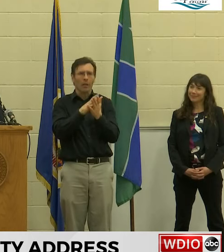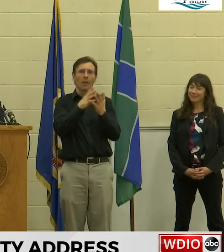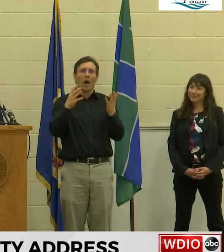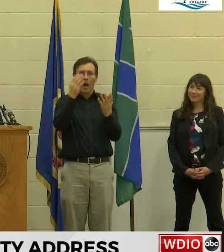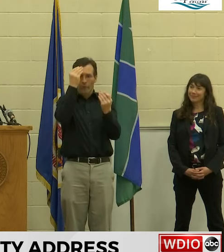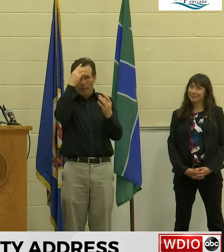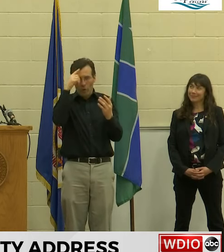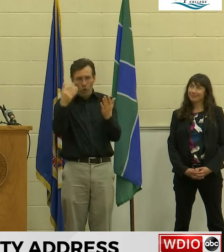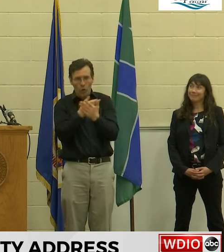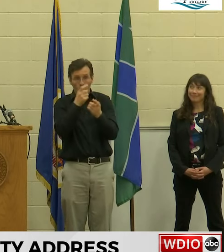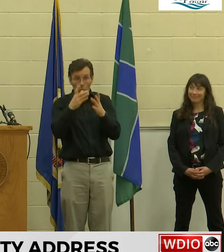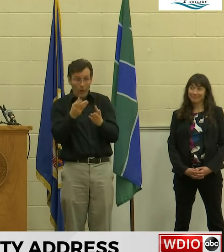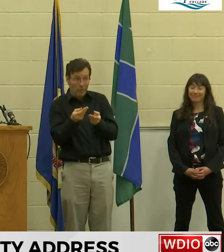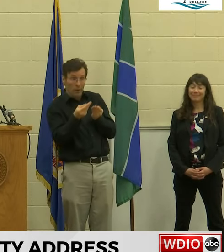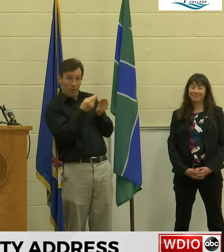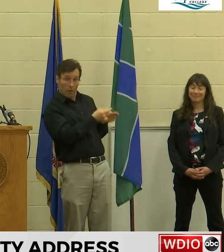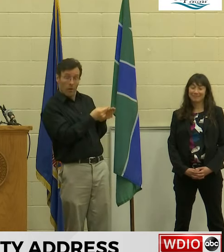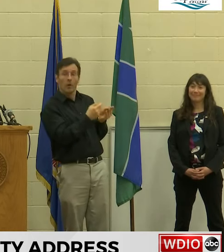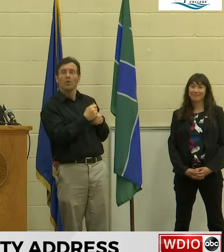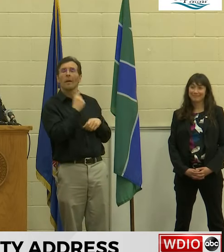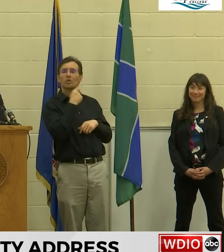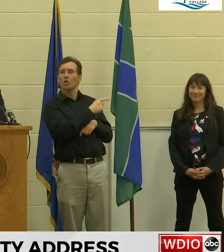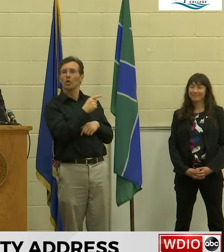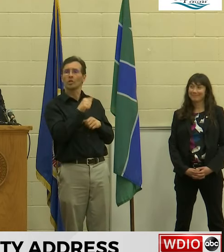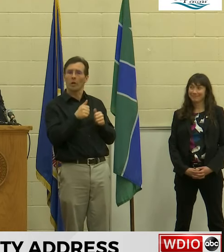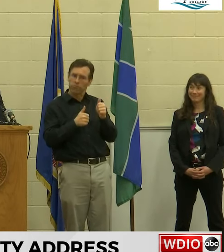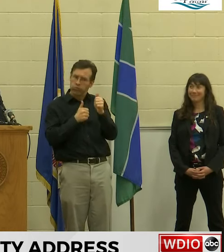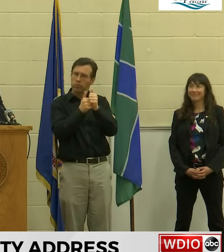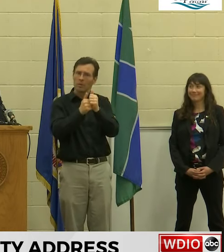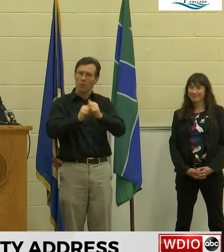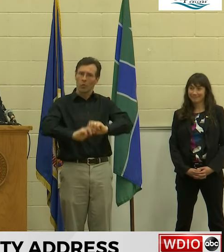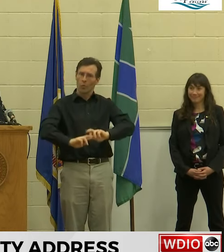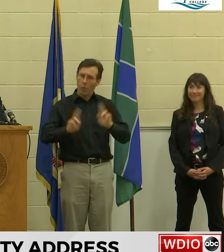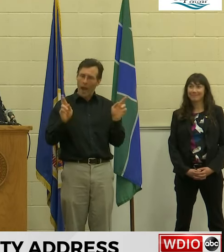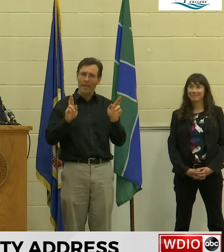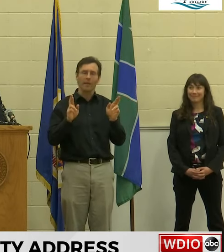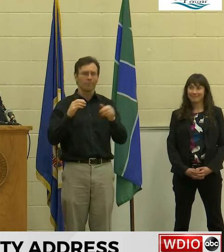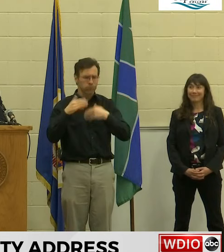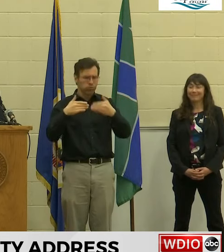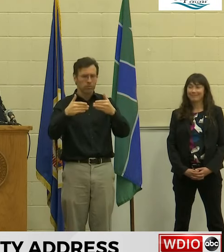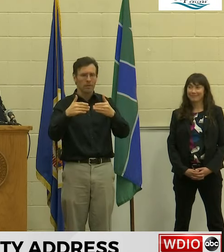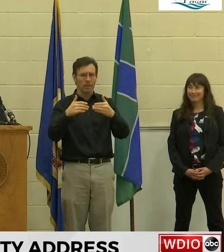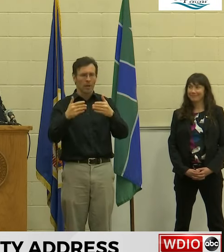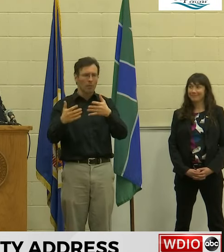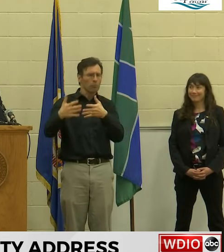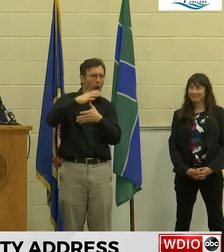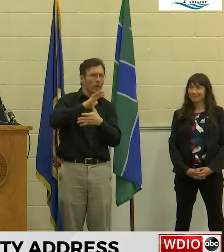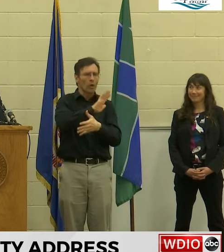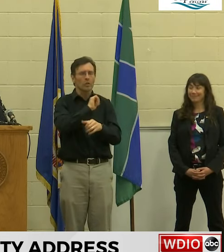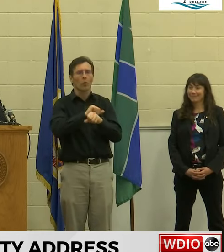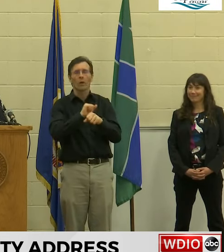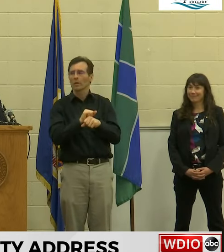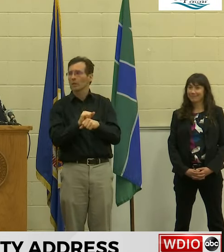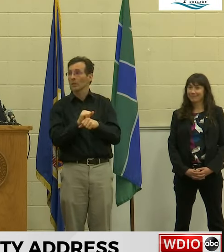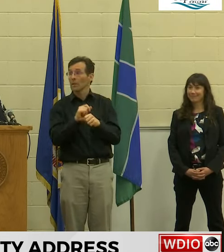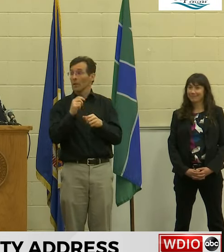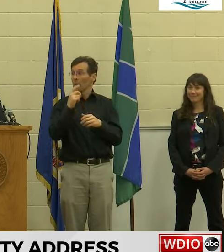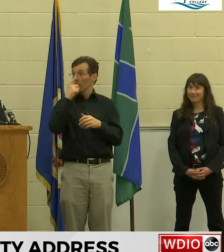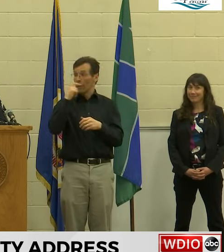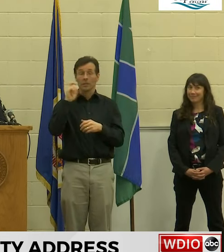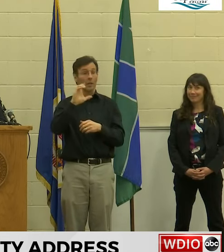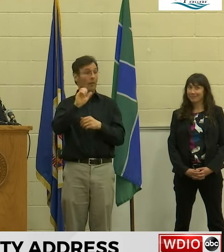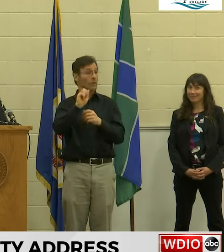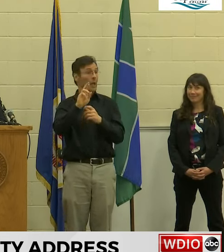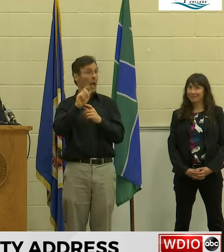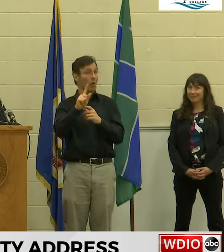for the new director to make sure that she could get up to speed quickly and effectively prioritize her work. As a result of